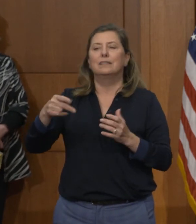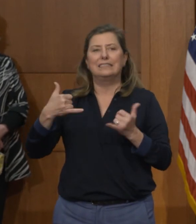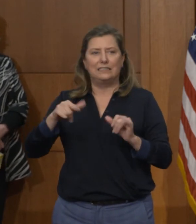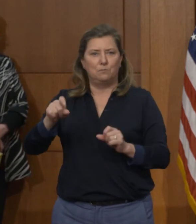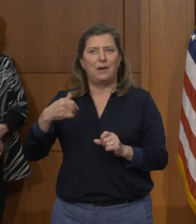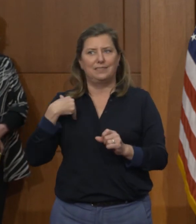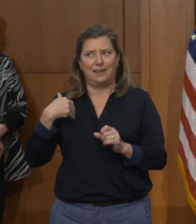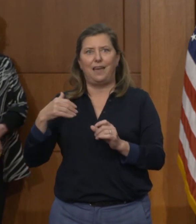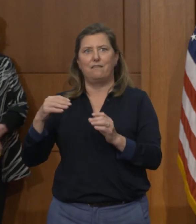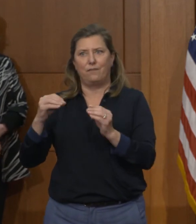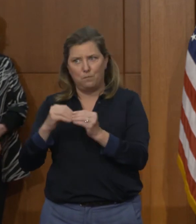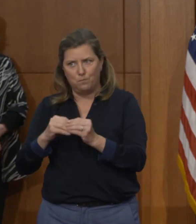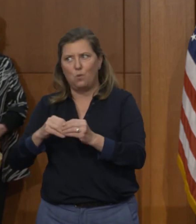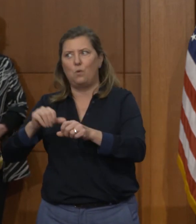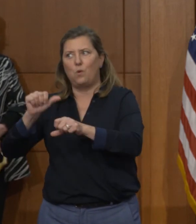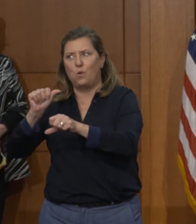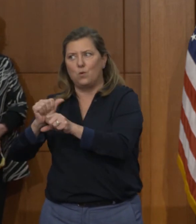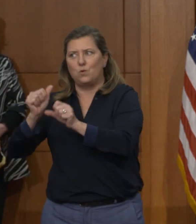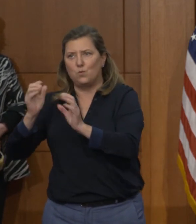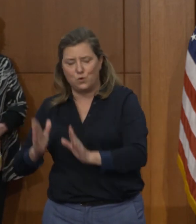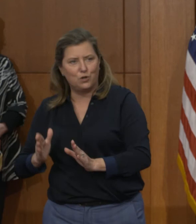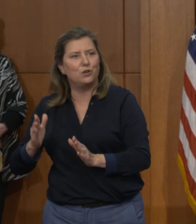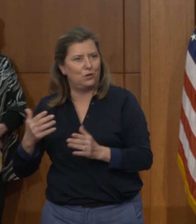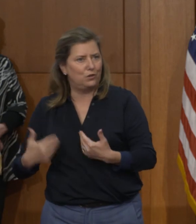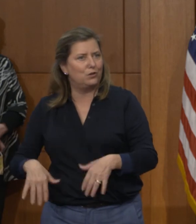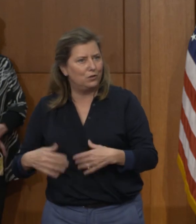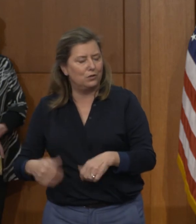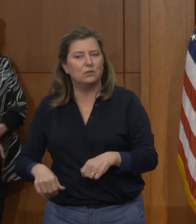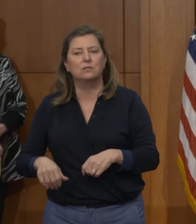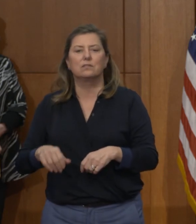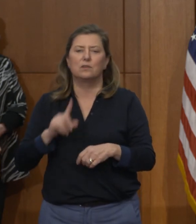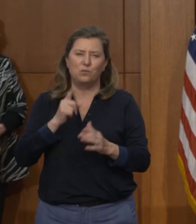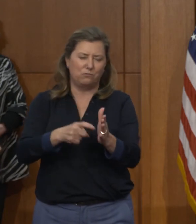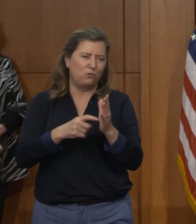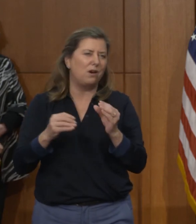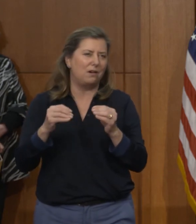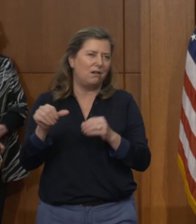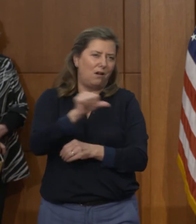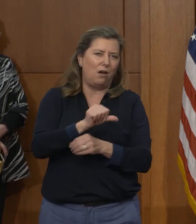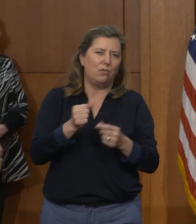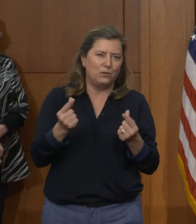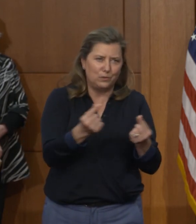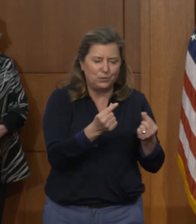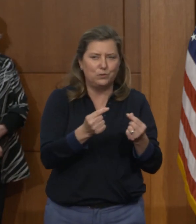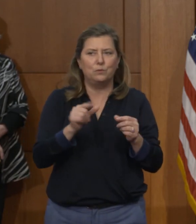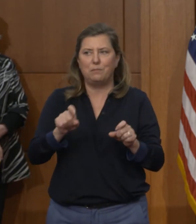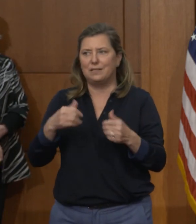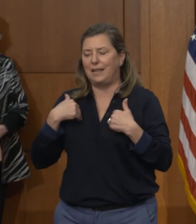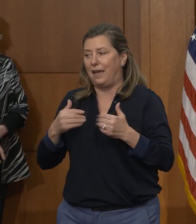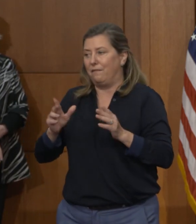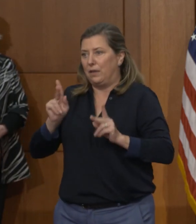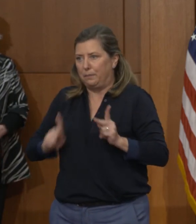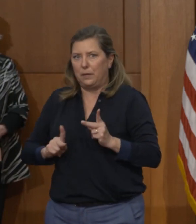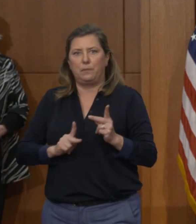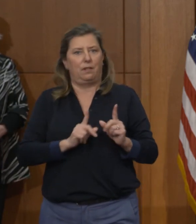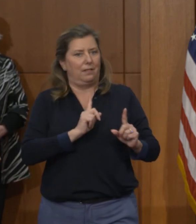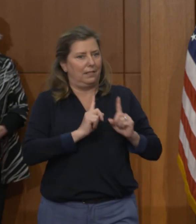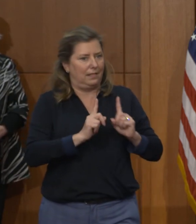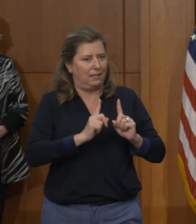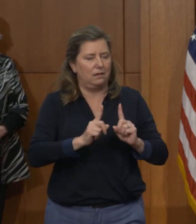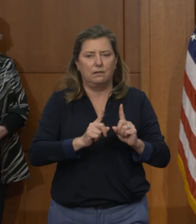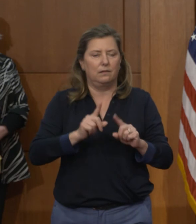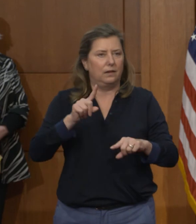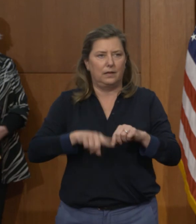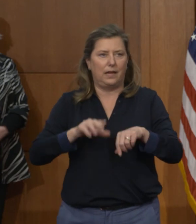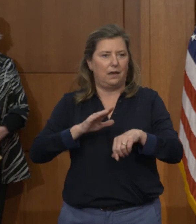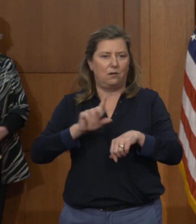need that expanded workforce. There will be other work that will require human intervention, and we won't be able to just do it